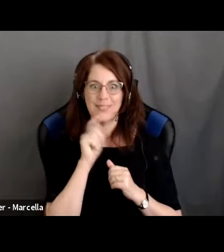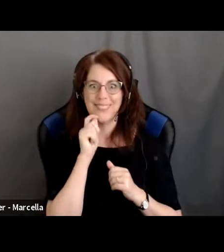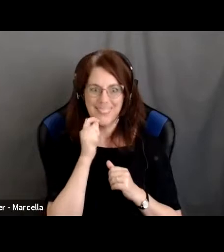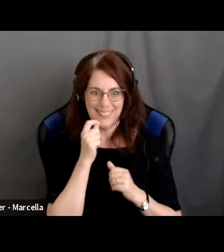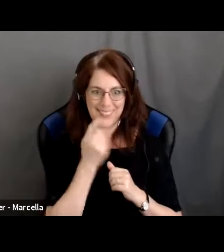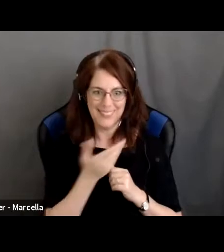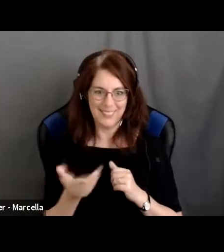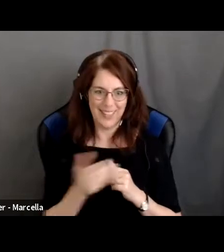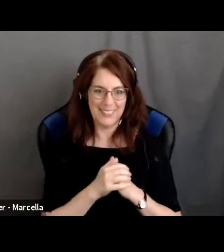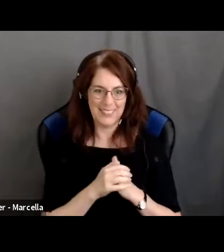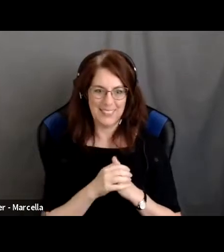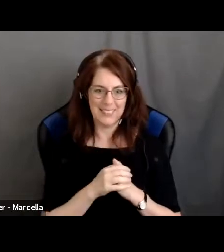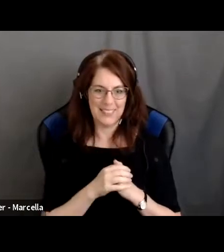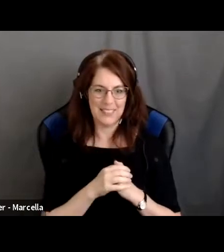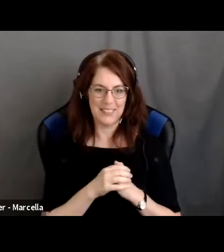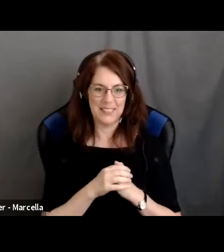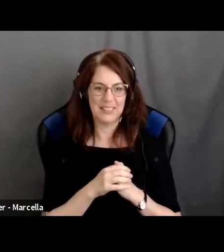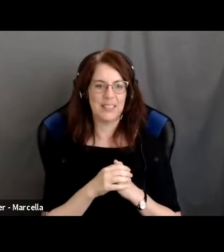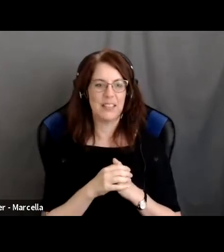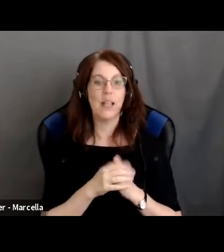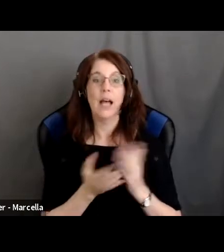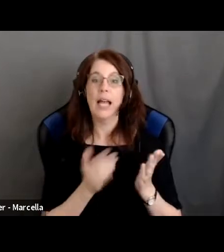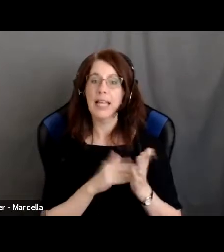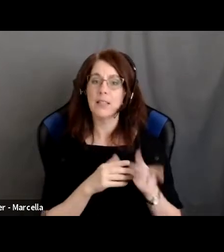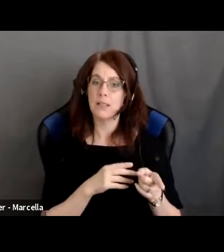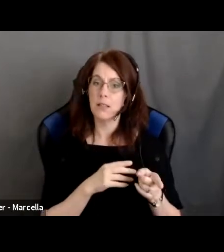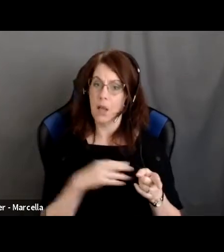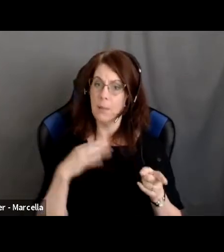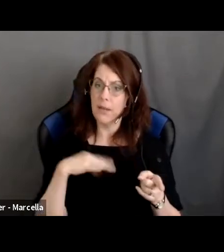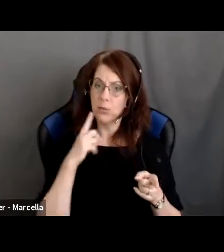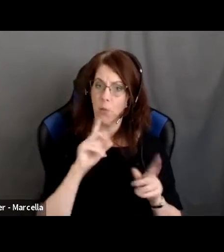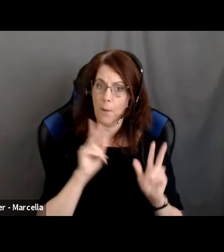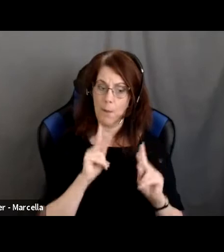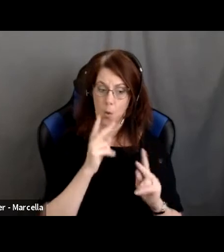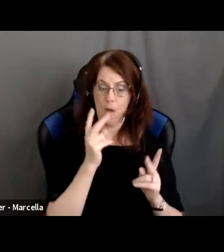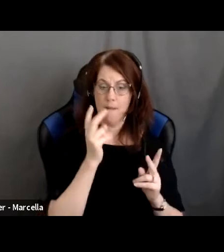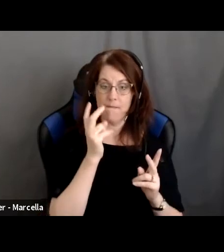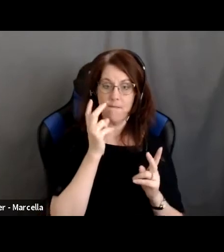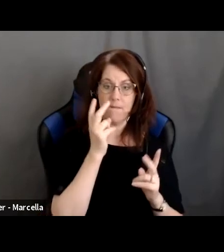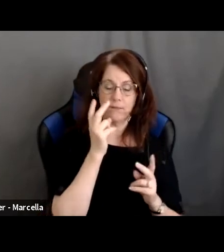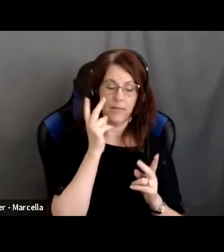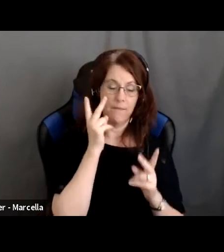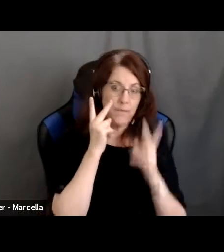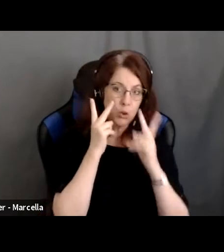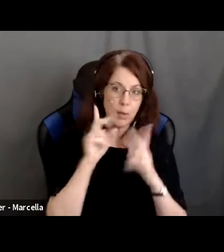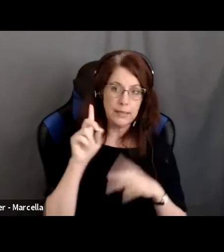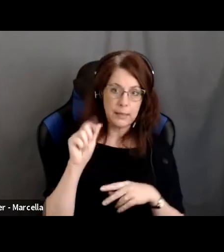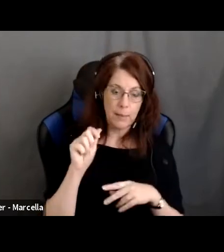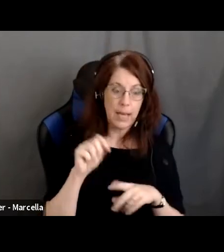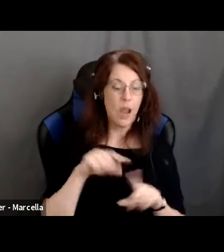device. And it's something that, again, it's useful not just for somebody who has a visual disability, but